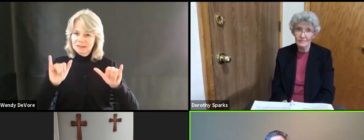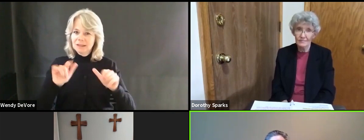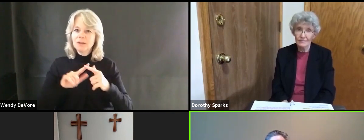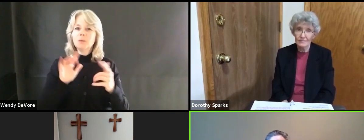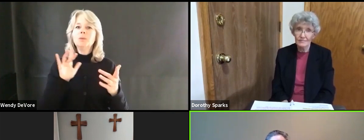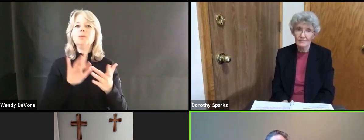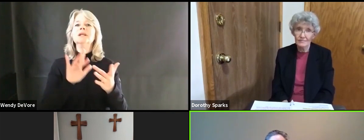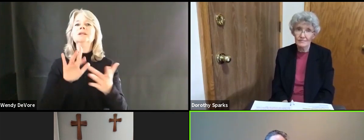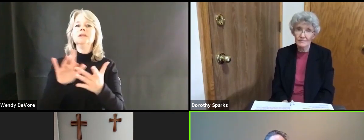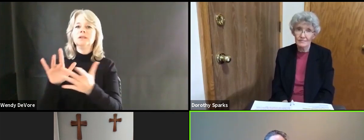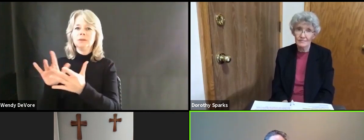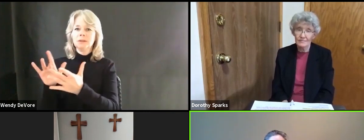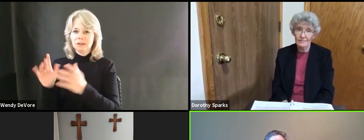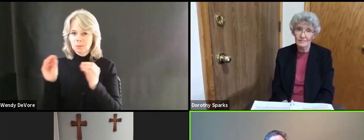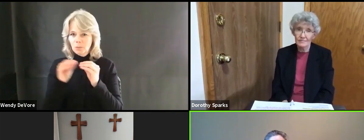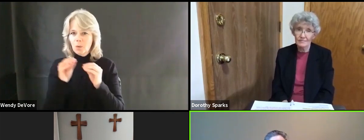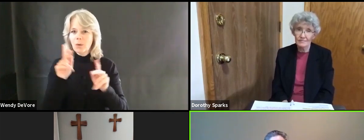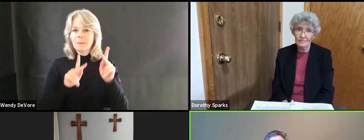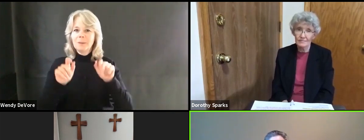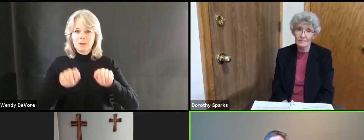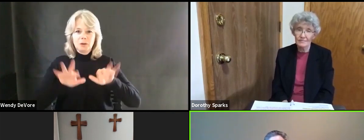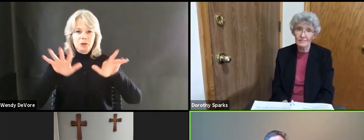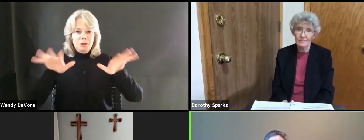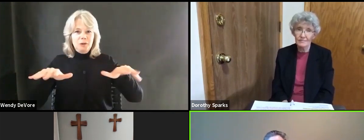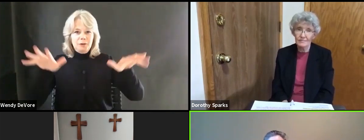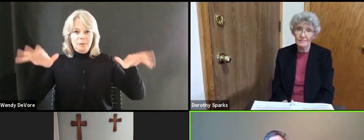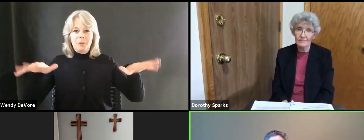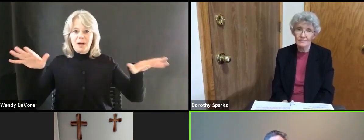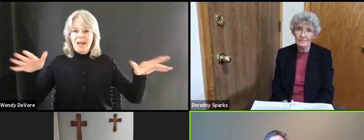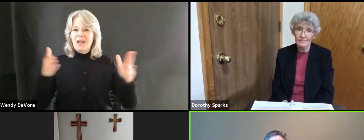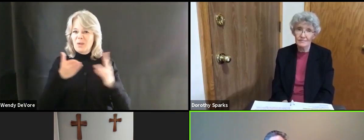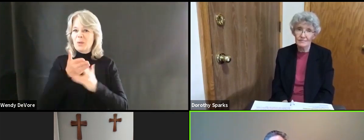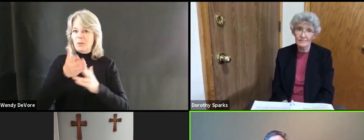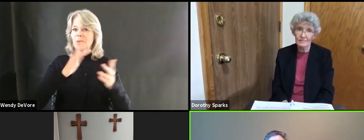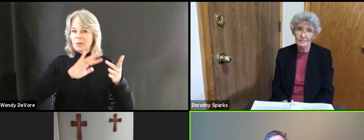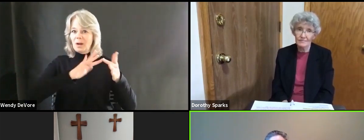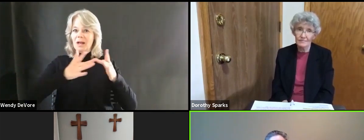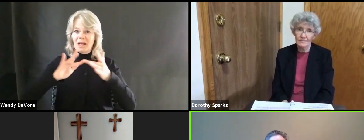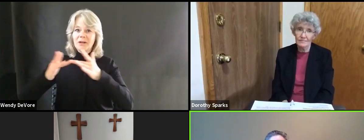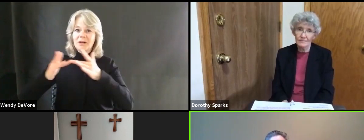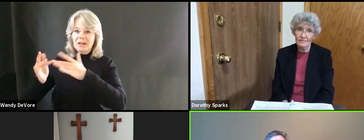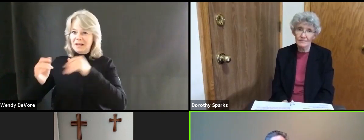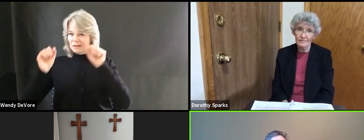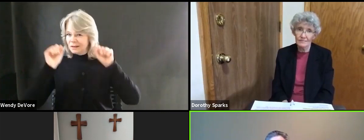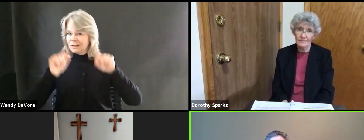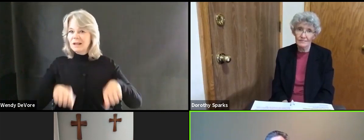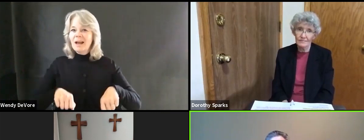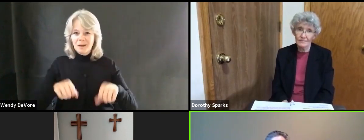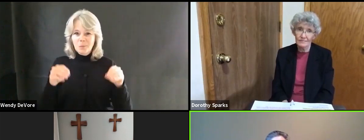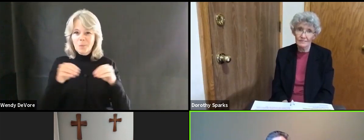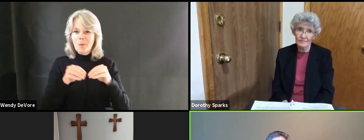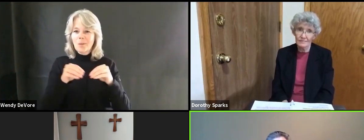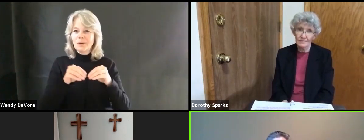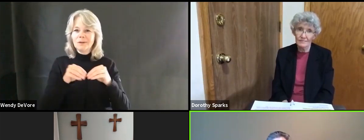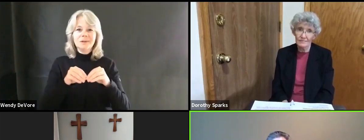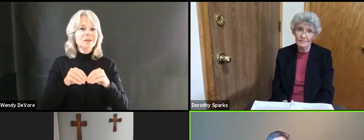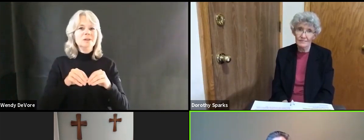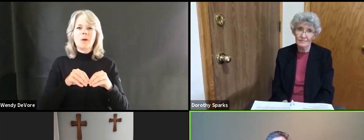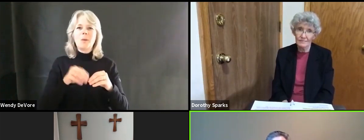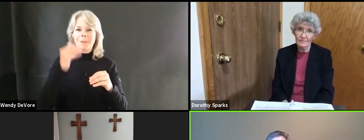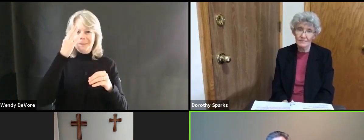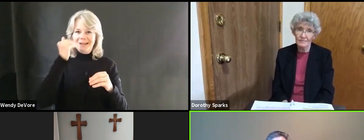people through this amazing technology resources that we have. And so our work hasn't